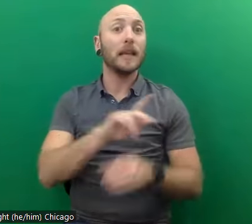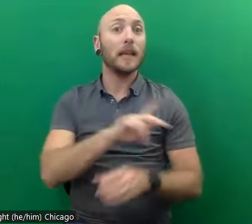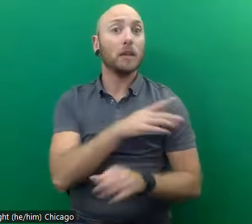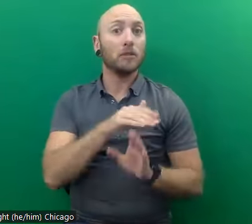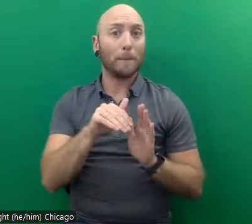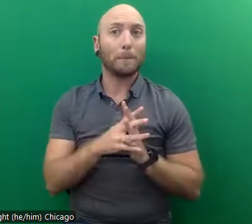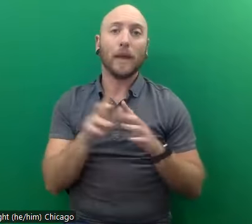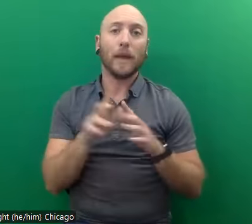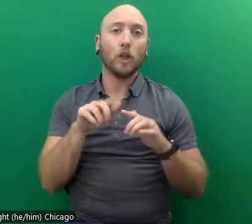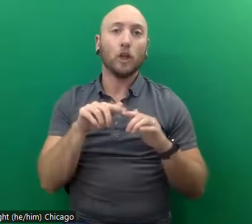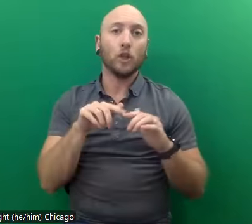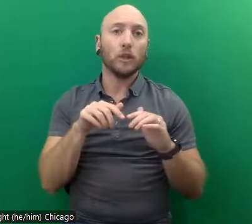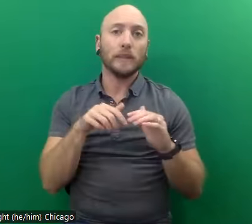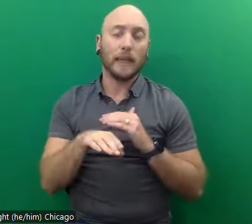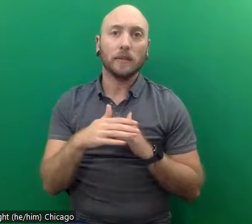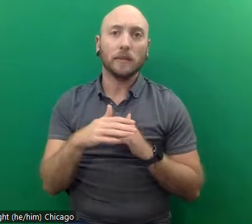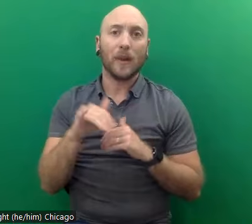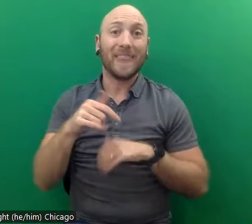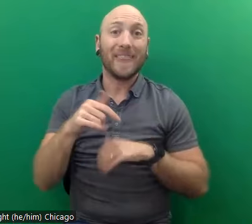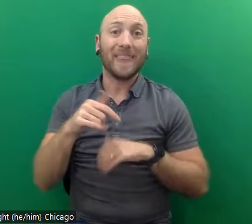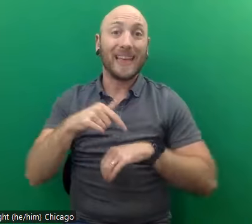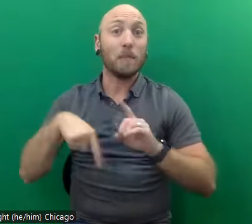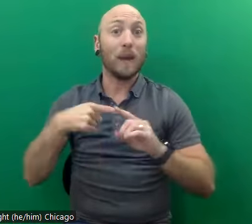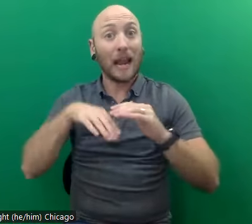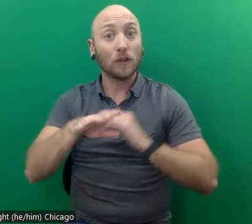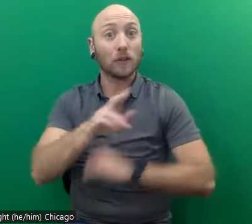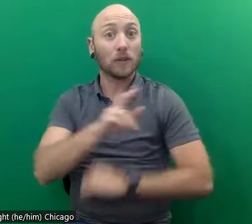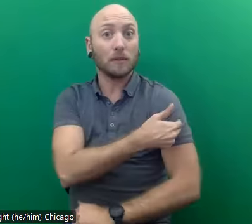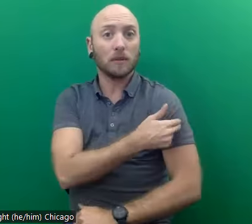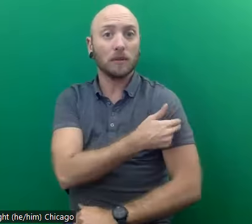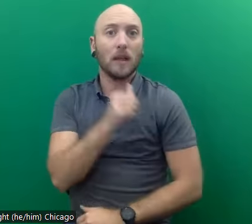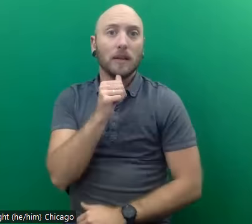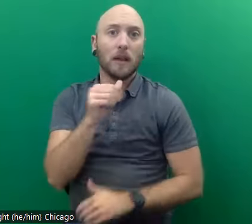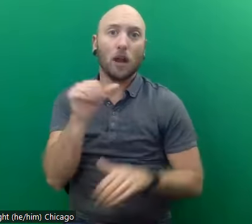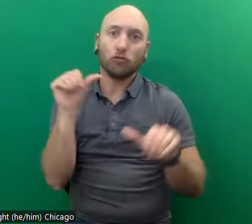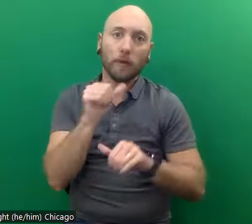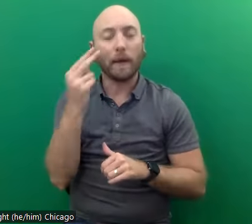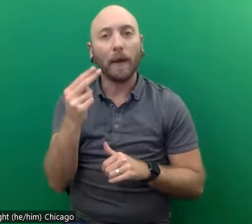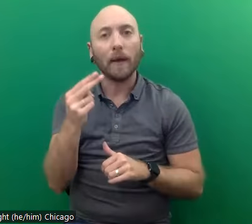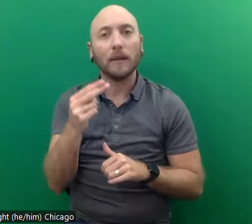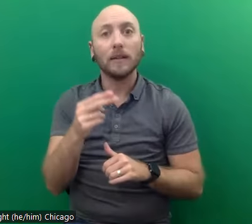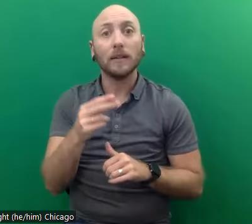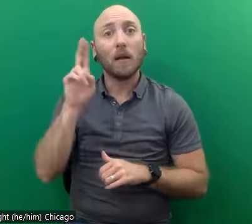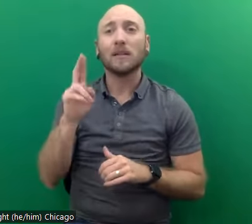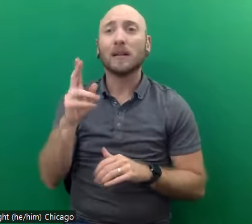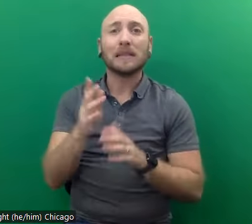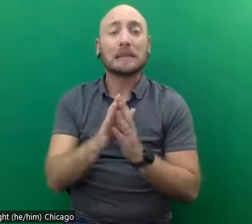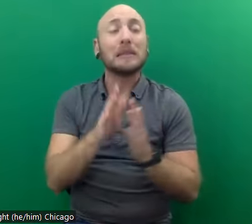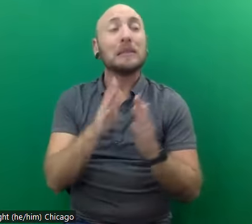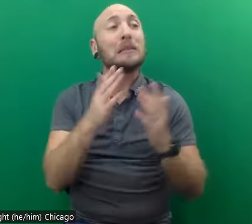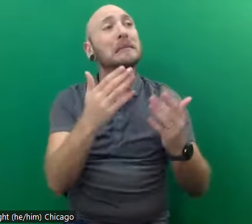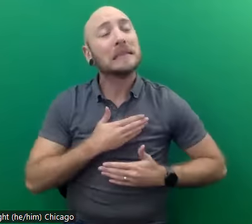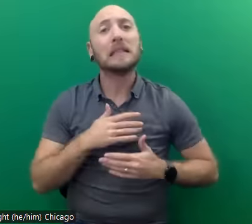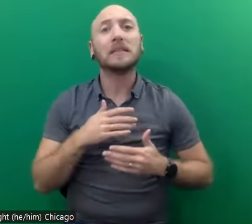time. And when he started to beg and plead to some of the counselors, and he started telling them what I've been through as a